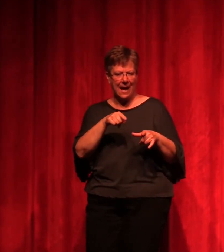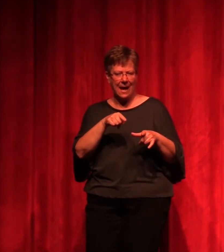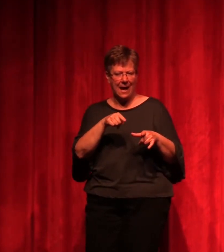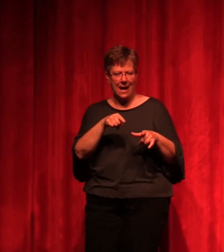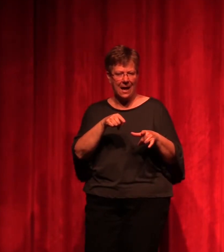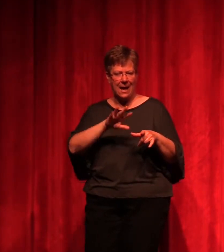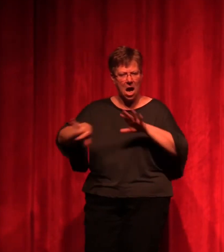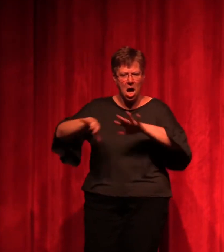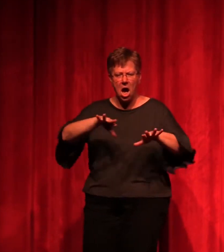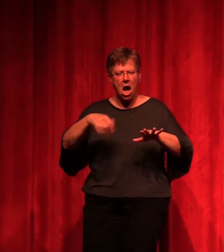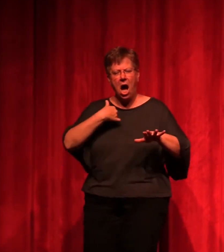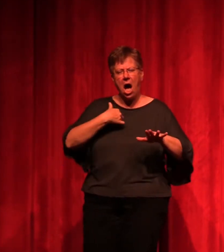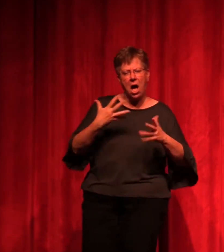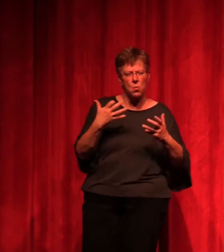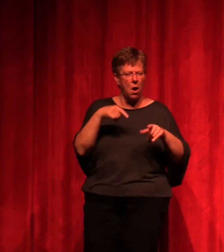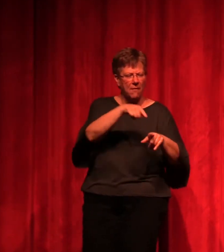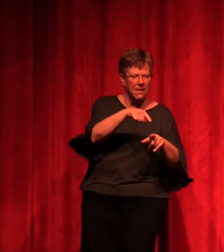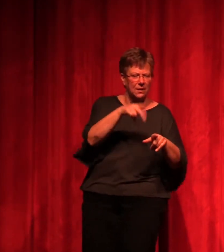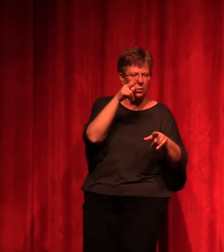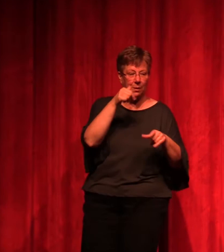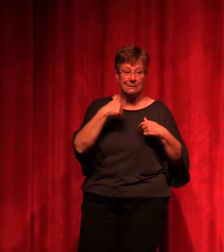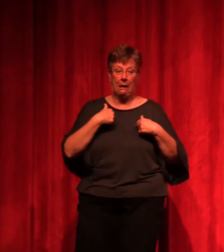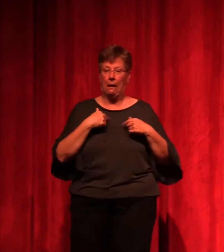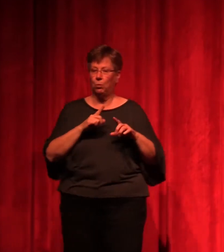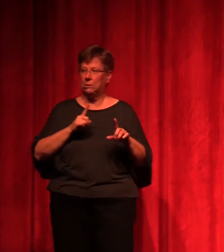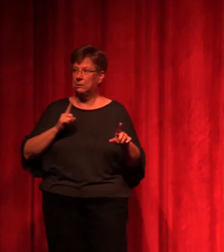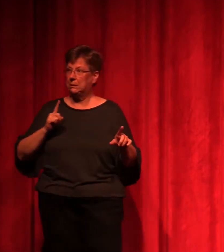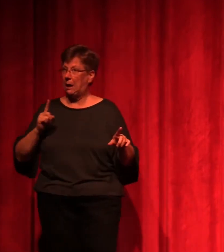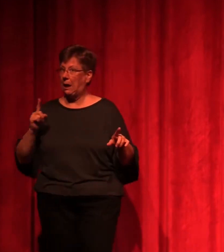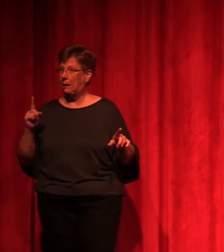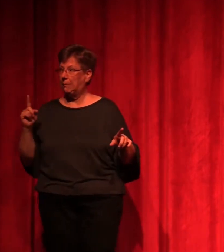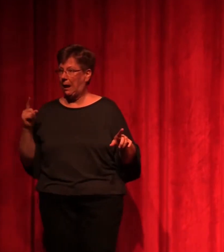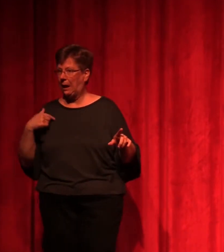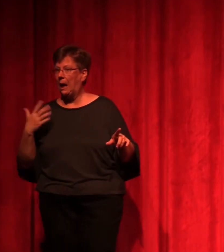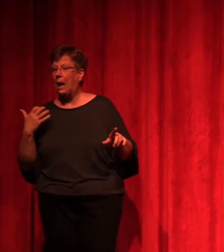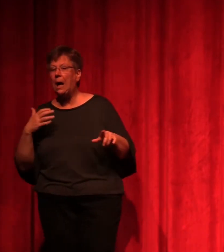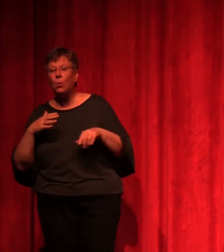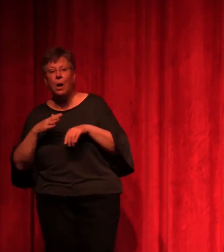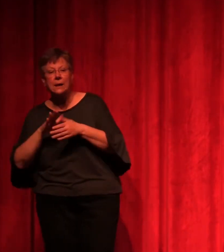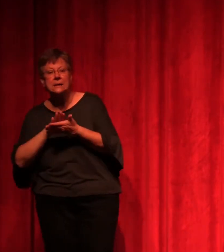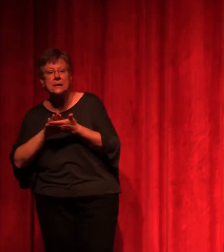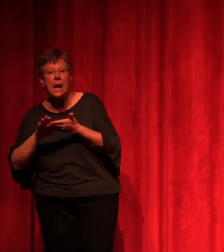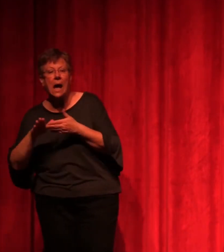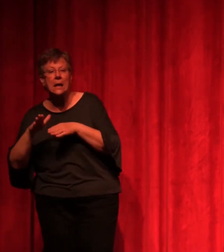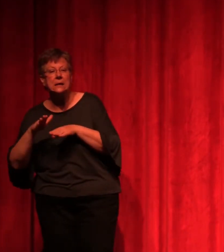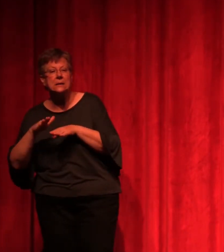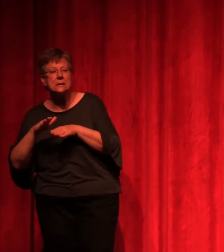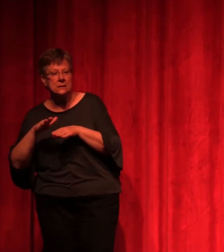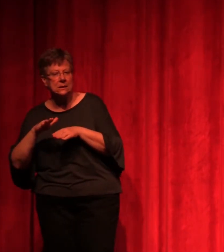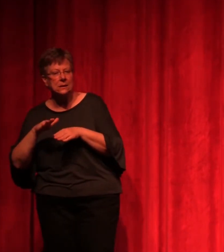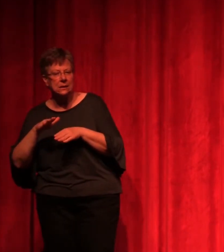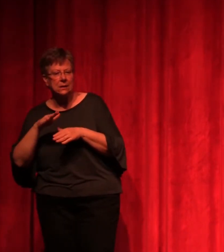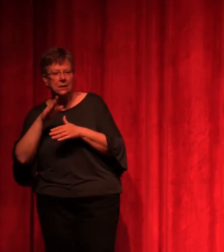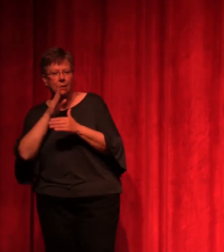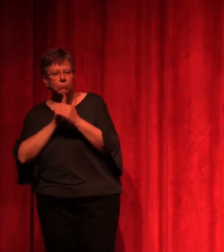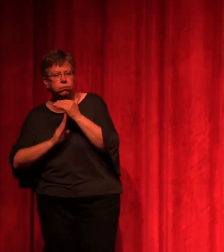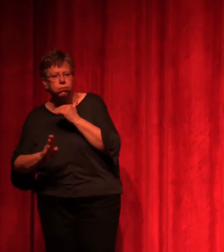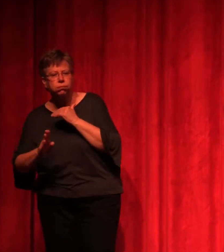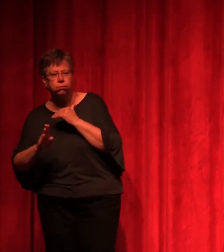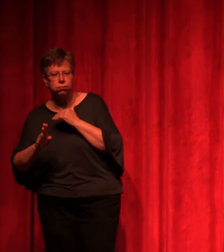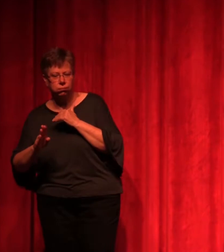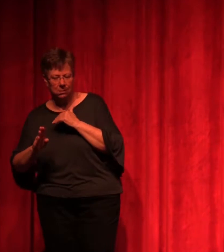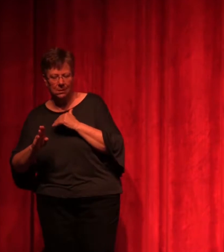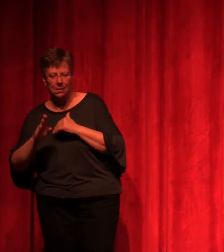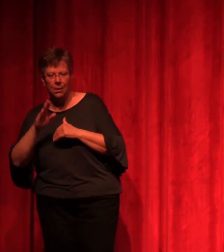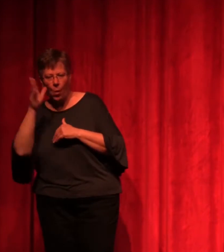over the rough horses, and I'd just stand back in the crowd and try not to notice anything until all the rough horses were gone, and then there's this 25-year-old mare that's just standing